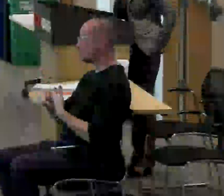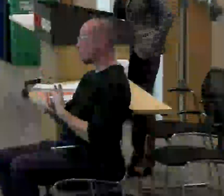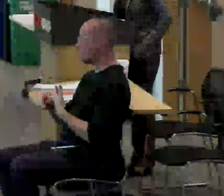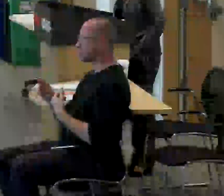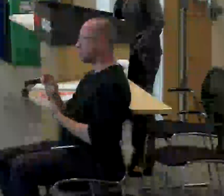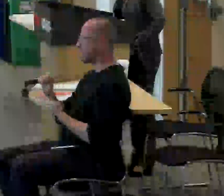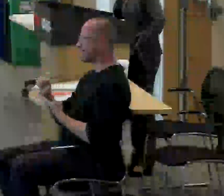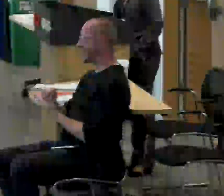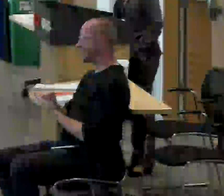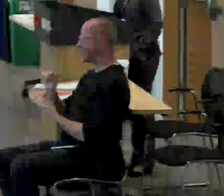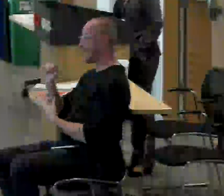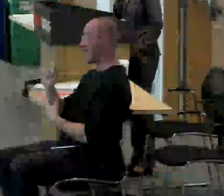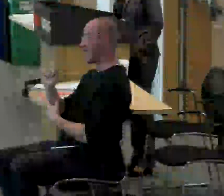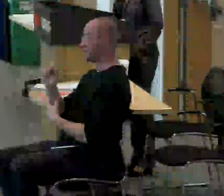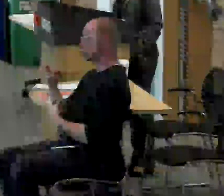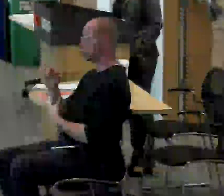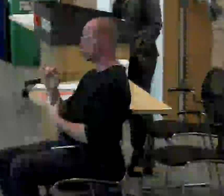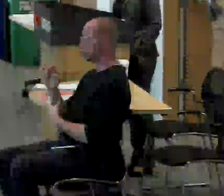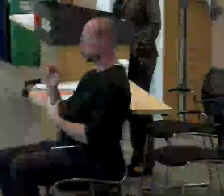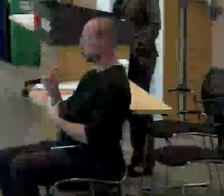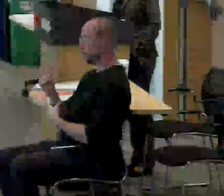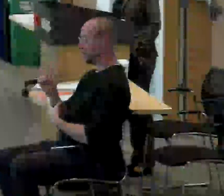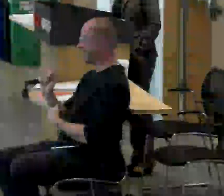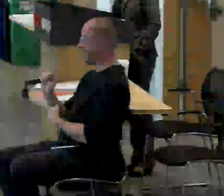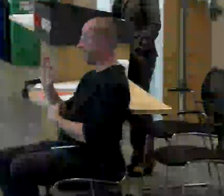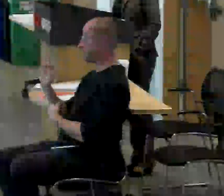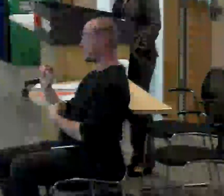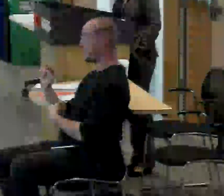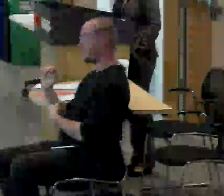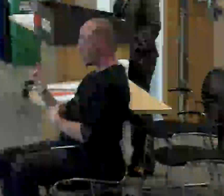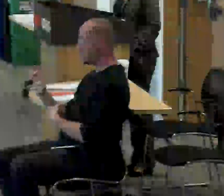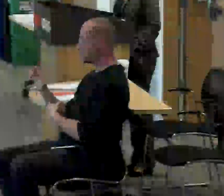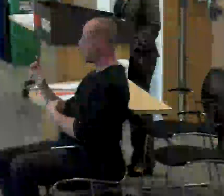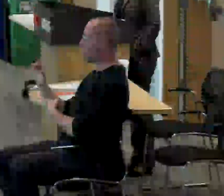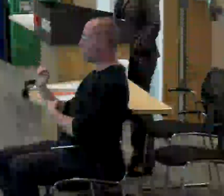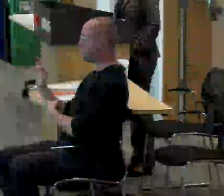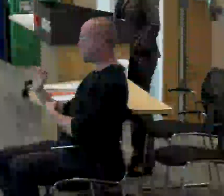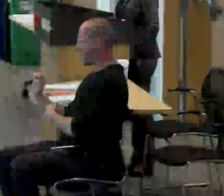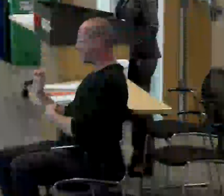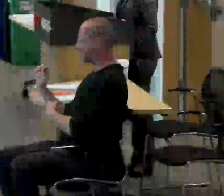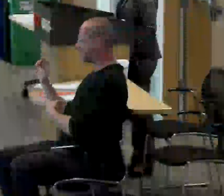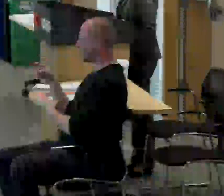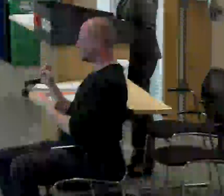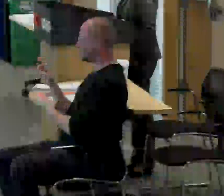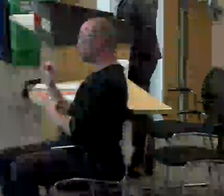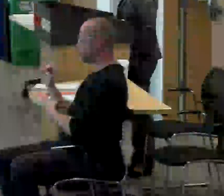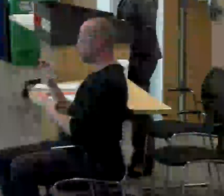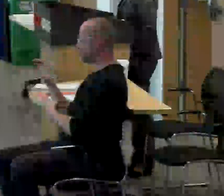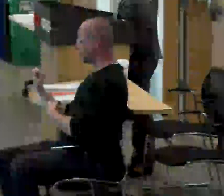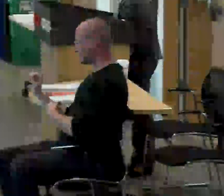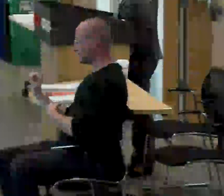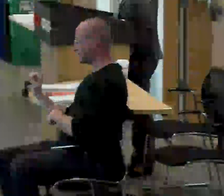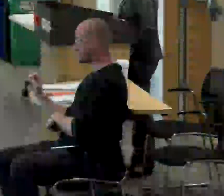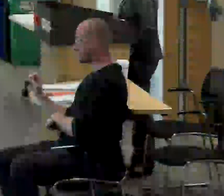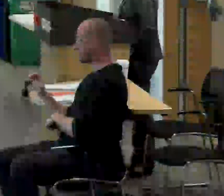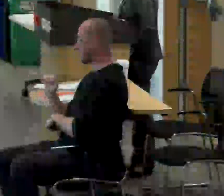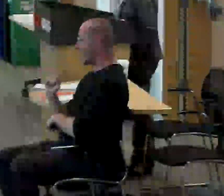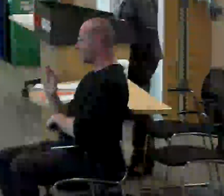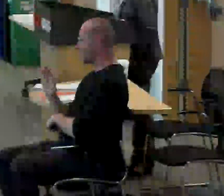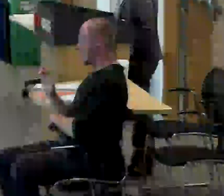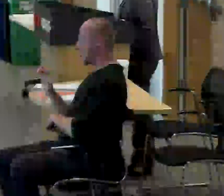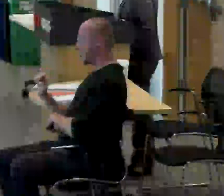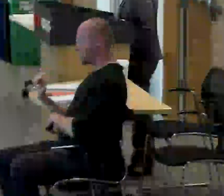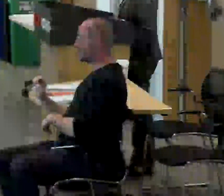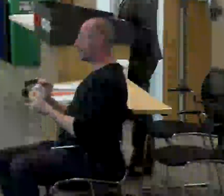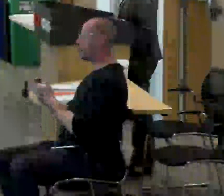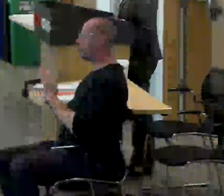for Achieving a Better Life Experience, and what these programs are and what these agencies are, depending on which state, they're savings accounts for people